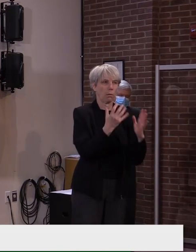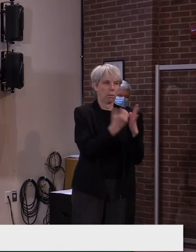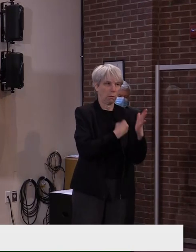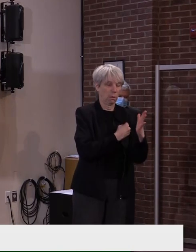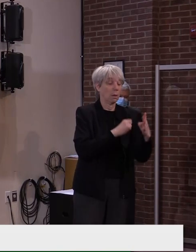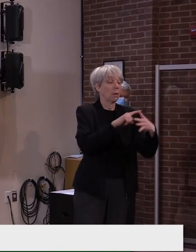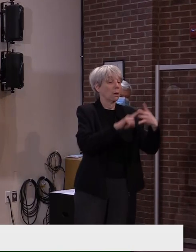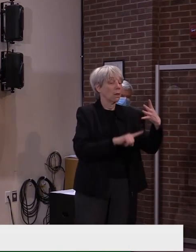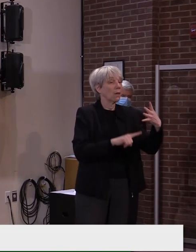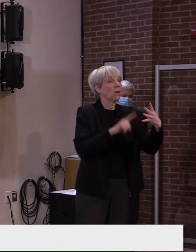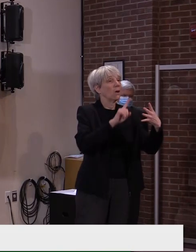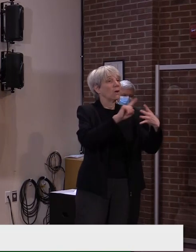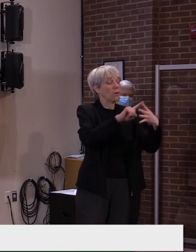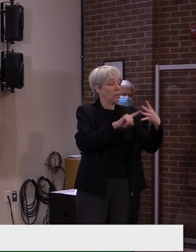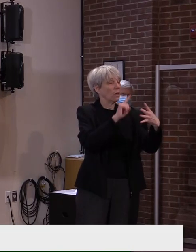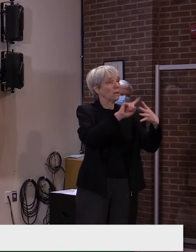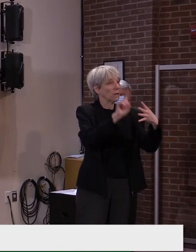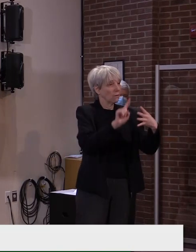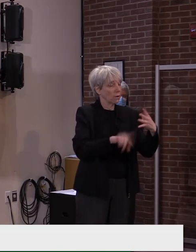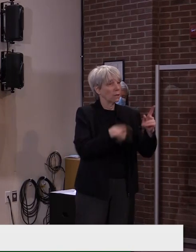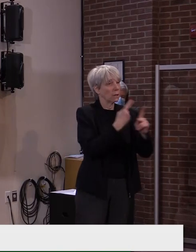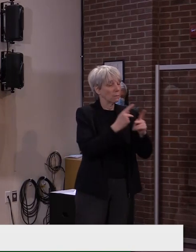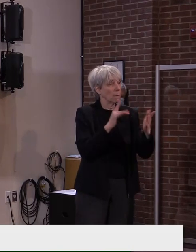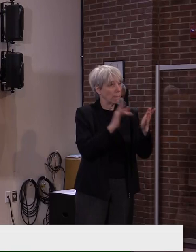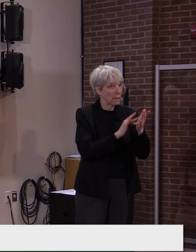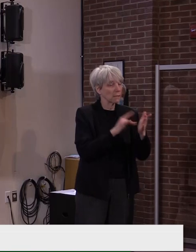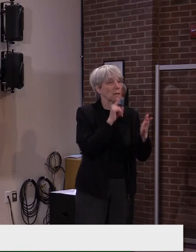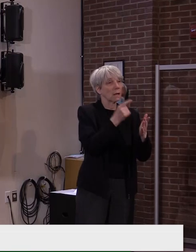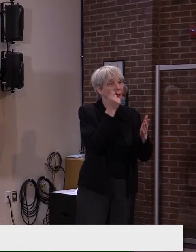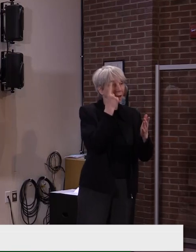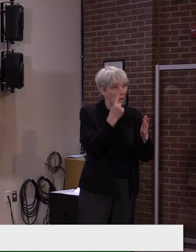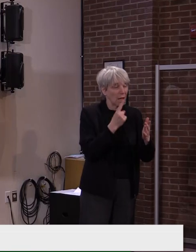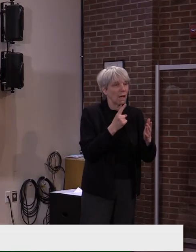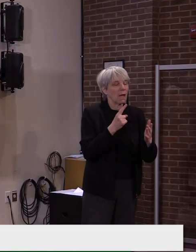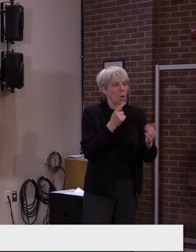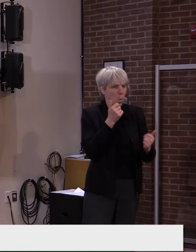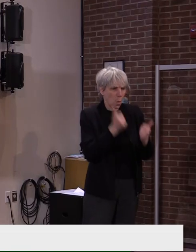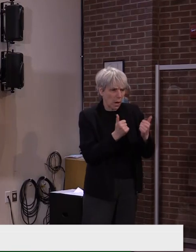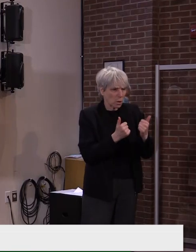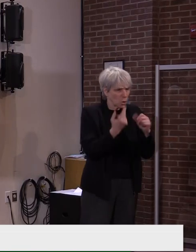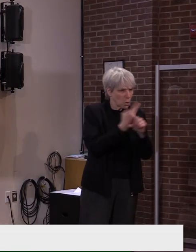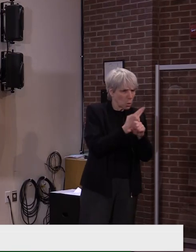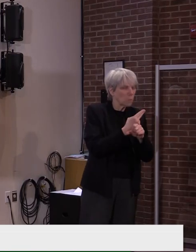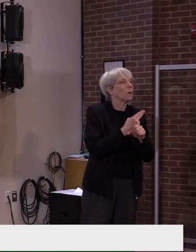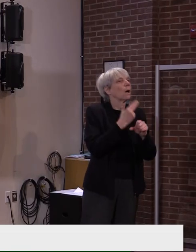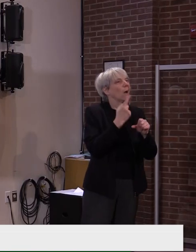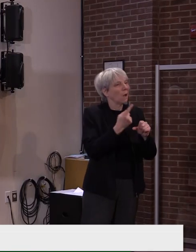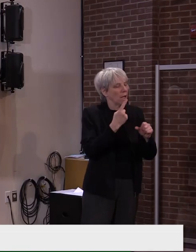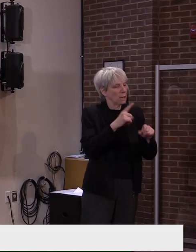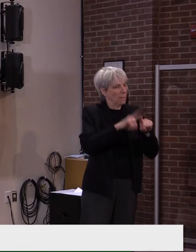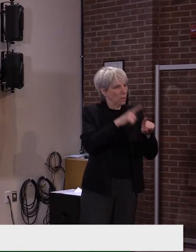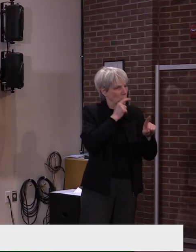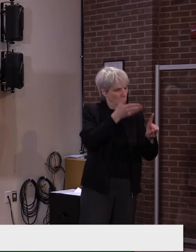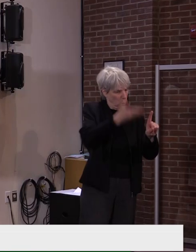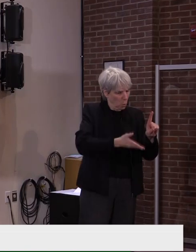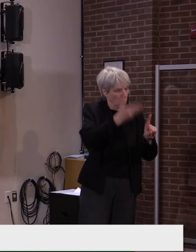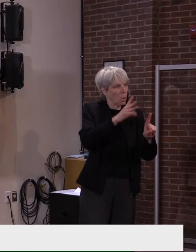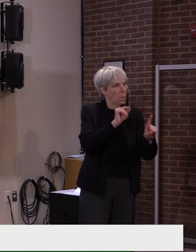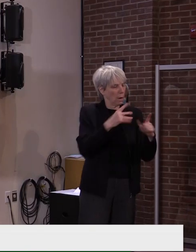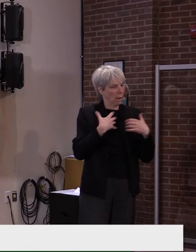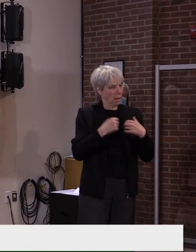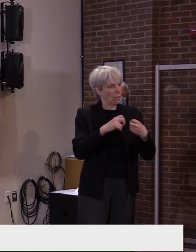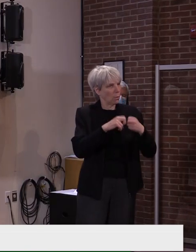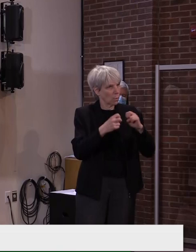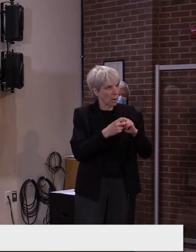sotrovimab, Paxlovid, and Molnupiravir, are guided by effectiveness against severe outcomes, potential adverse effects,